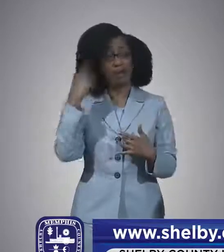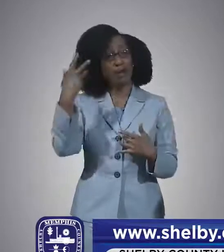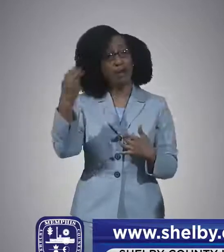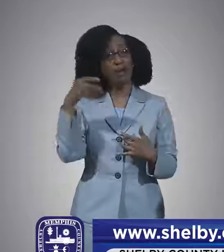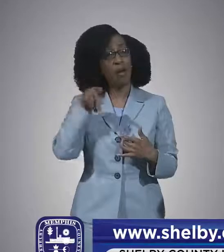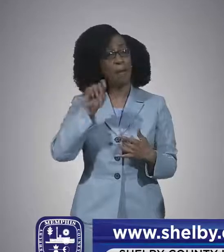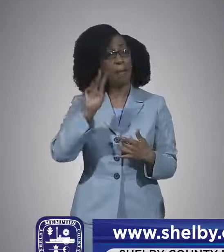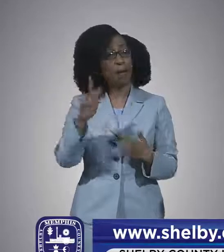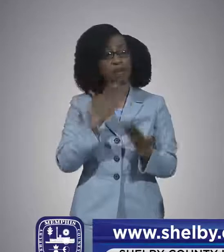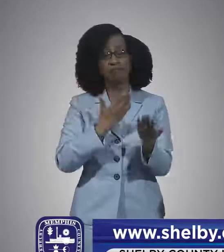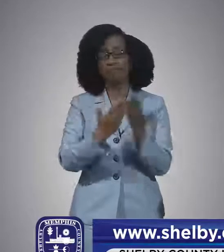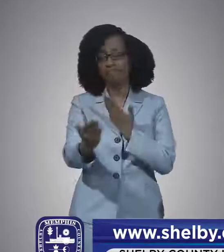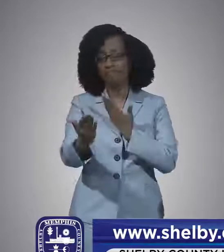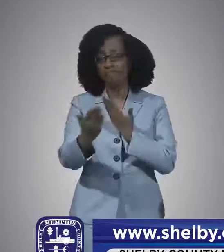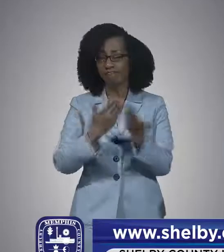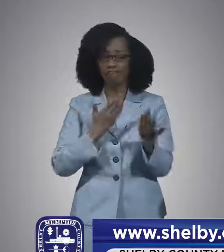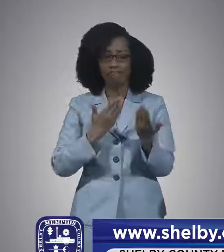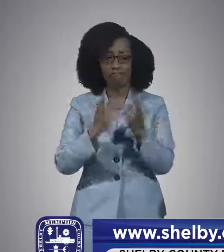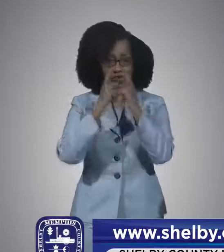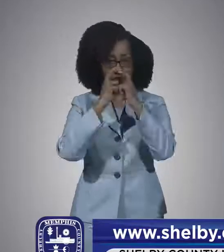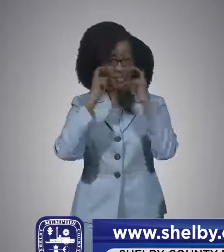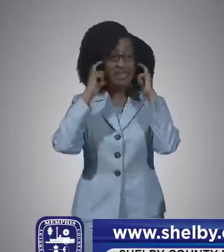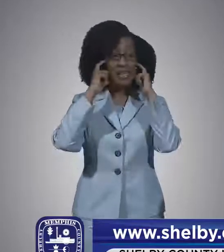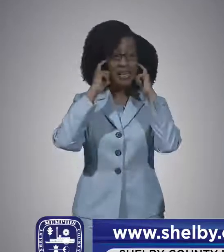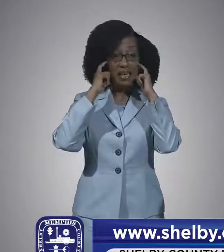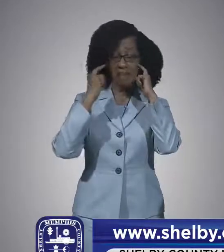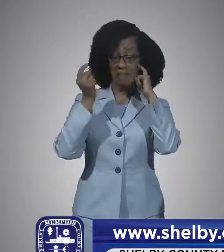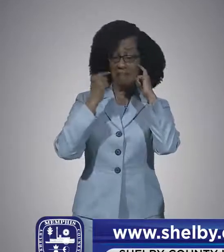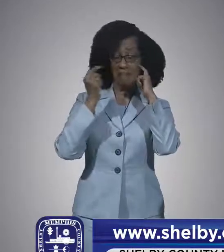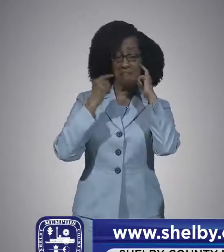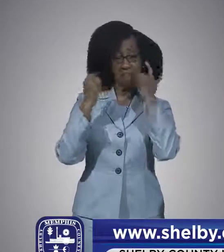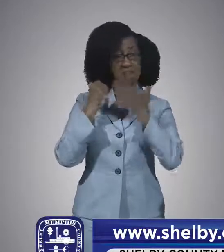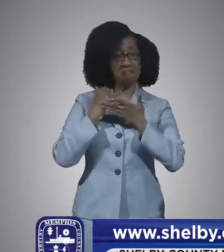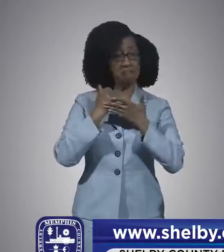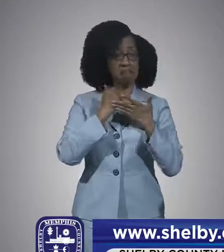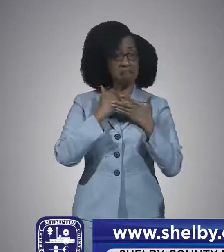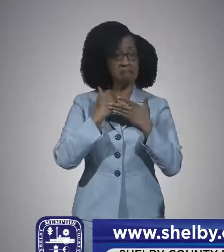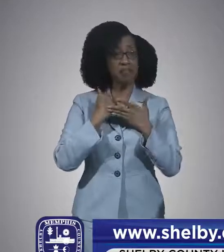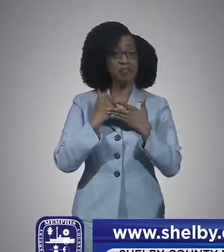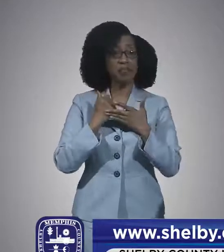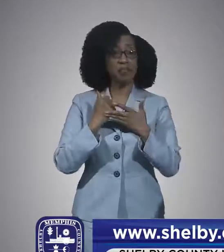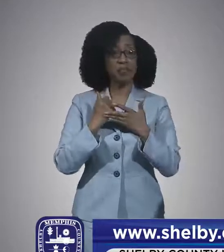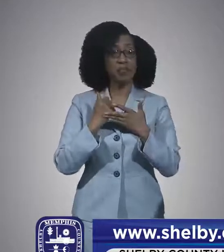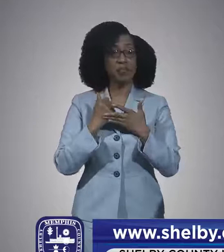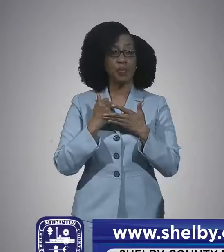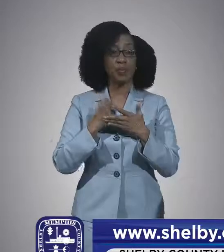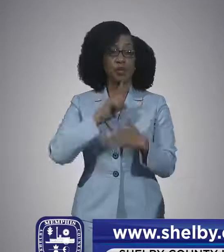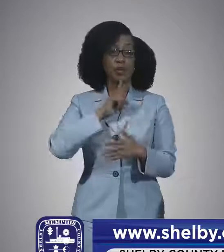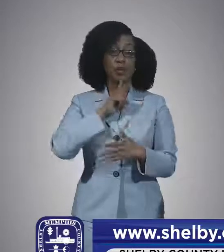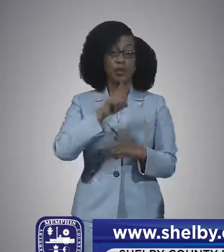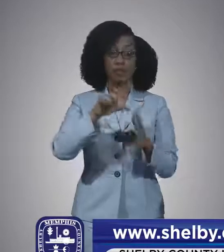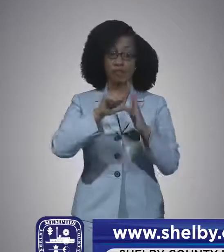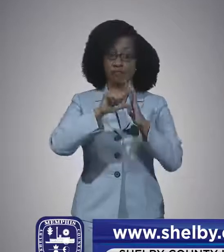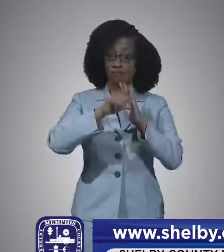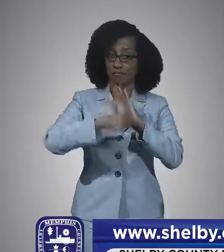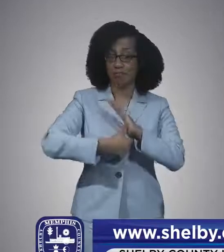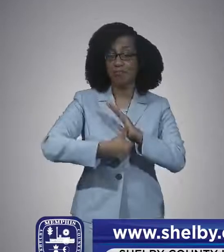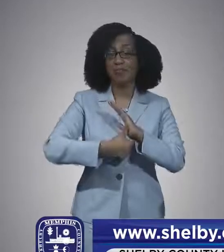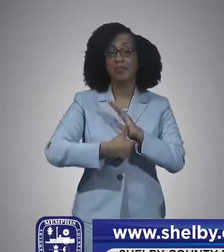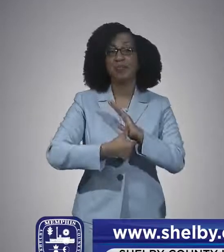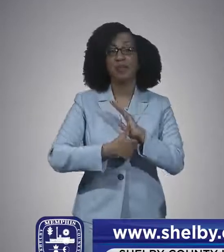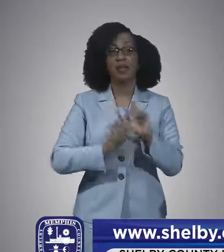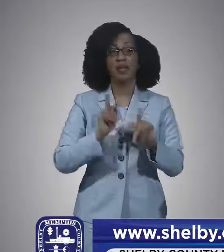crowded. So we know that that's a layer of protection that you can give yourself. But what we are really encouraging is that